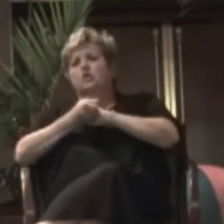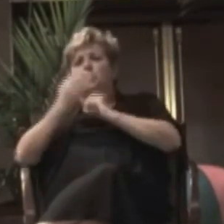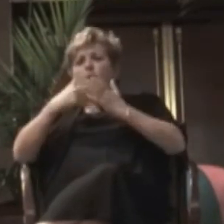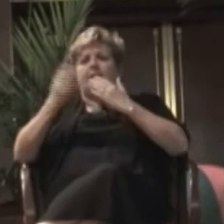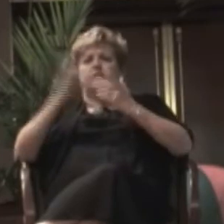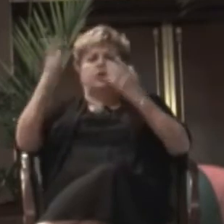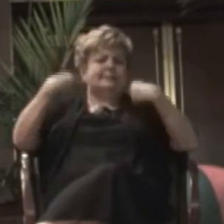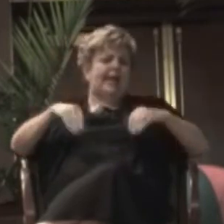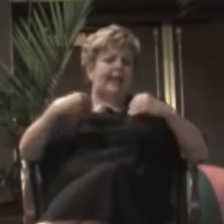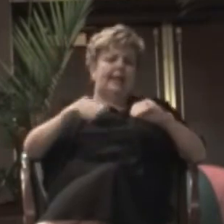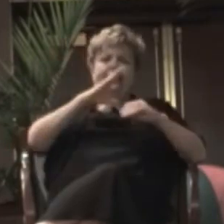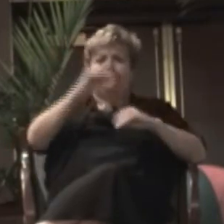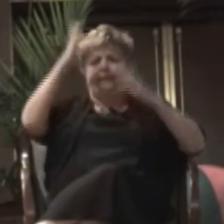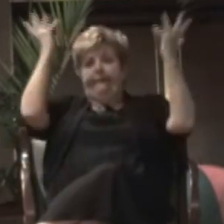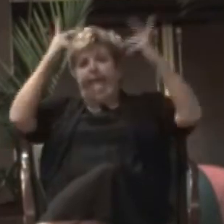And it lasted